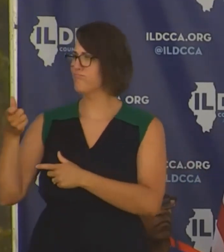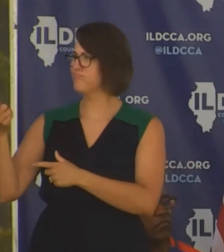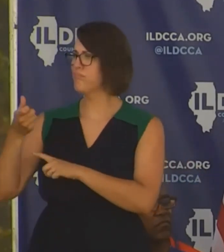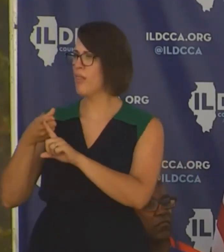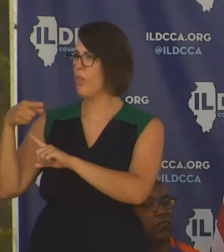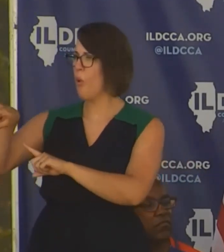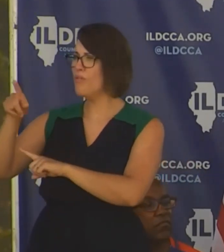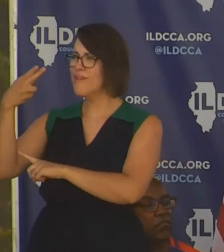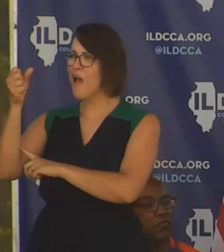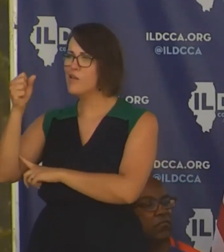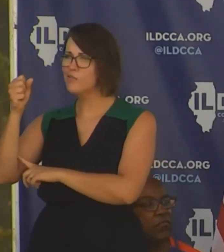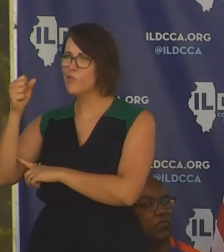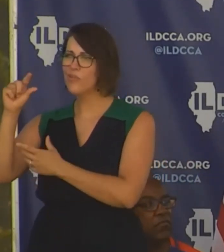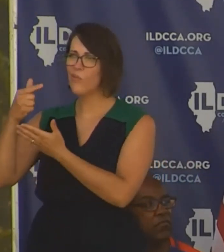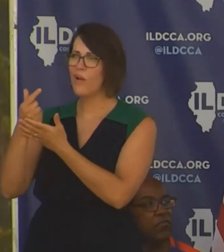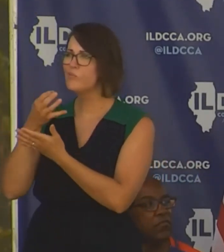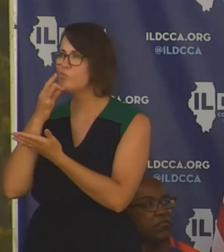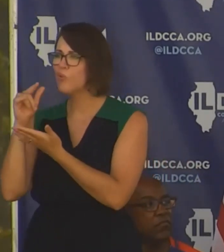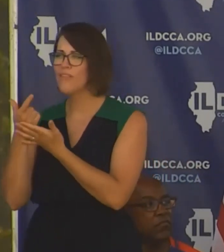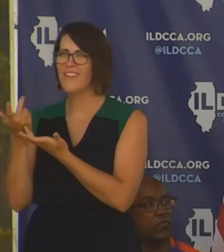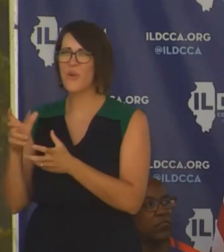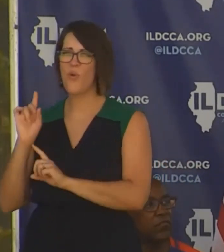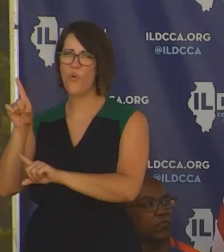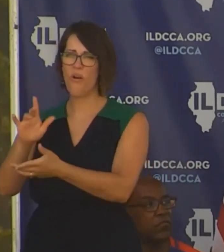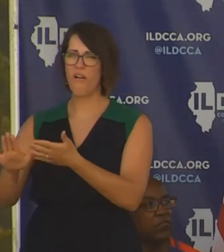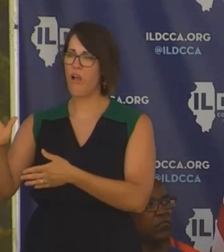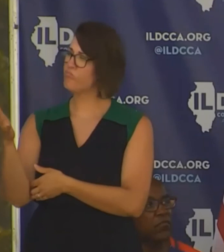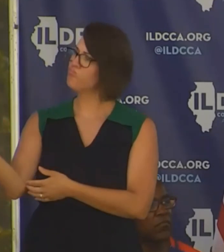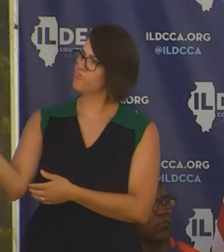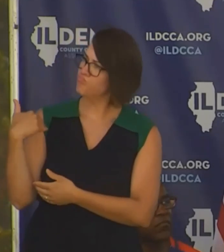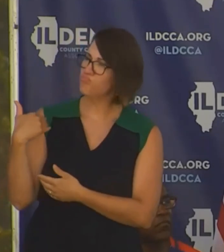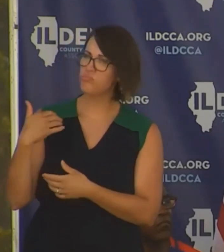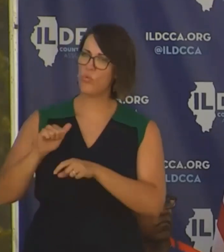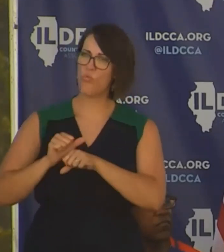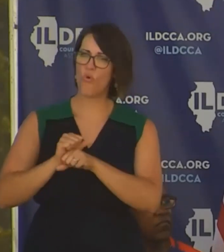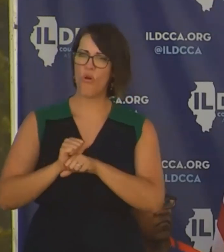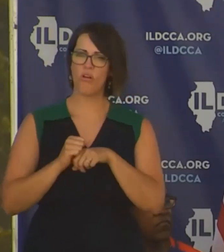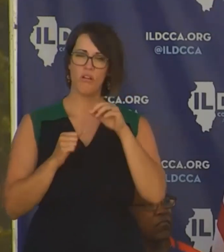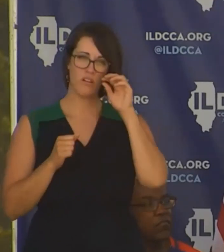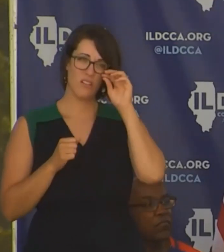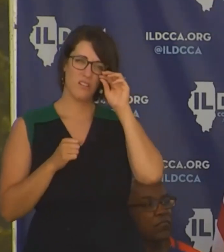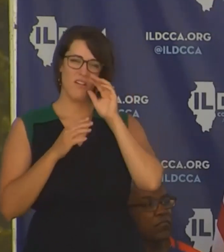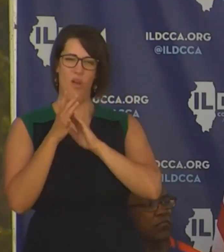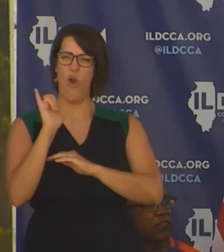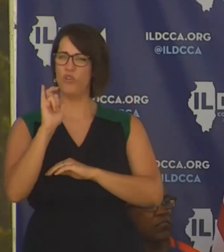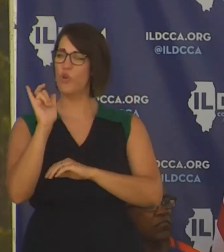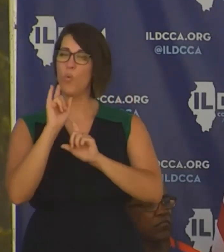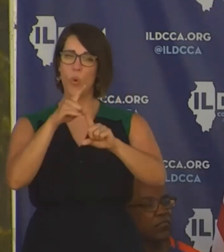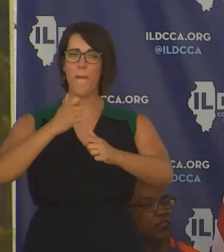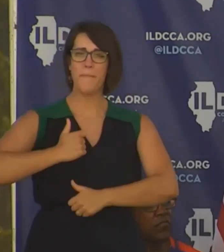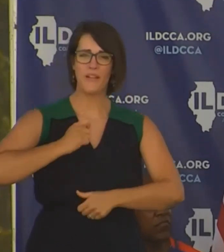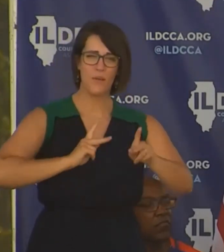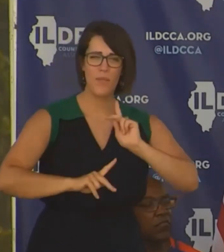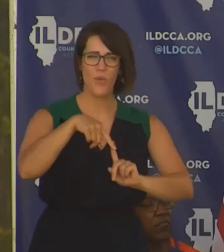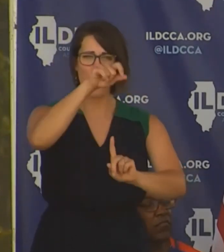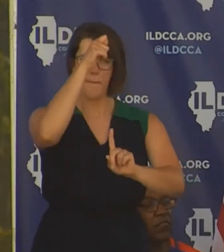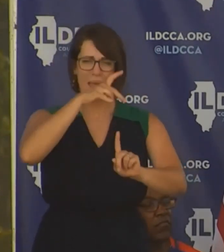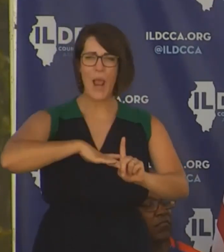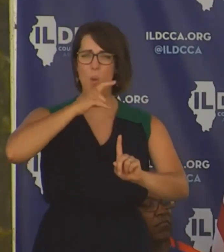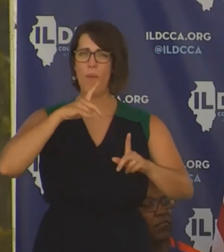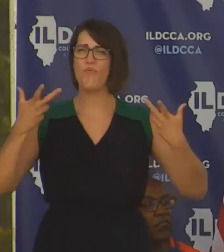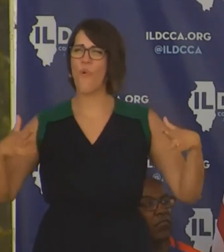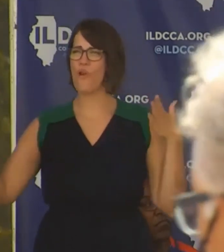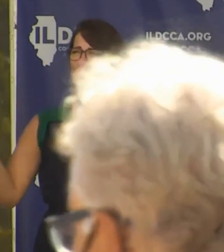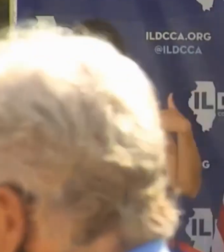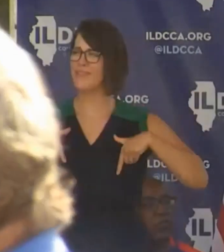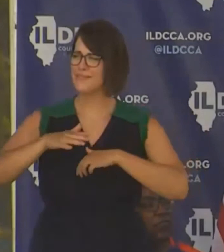go to college. We're recruiting the people that have not had a chance to live. And we're going to our military people, the men and women that served this